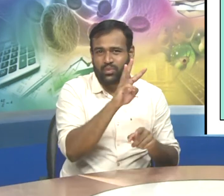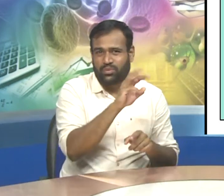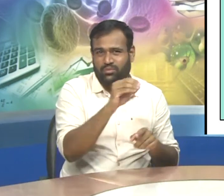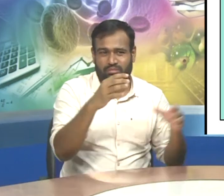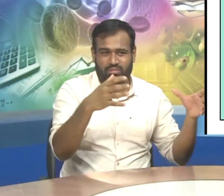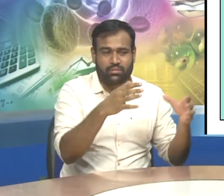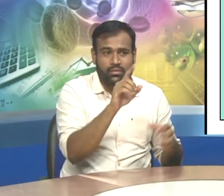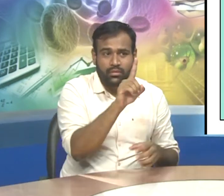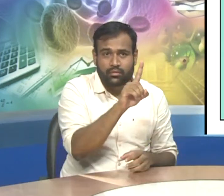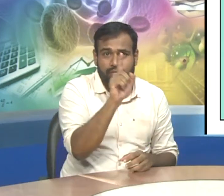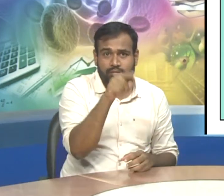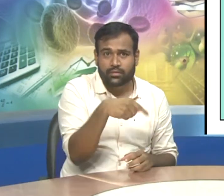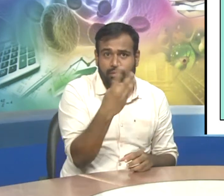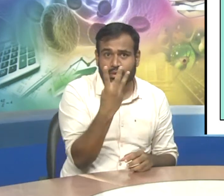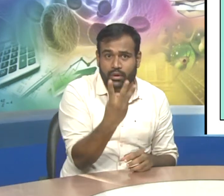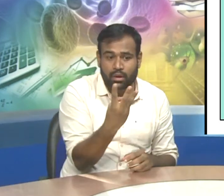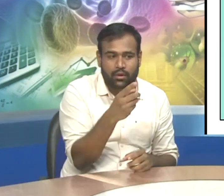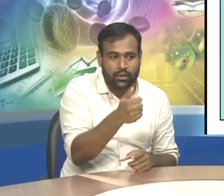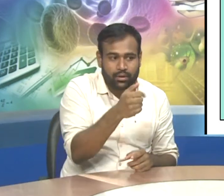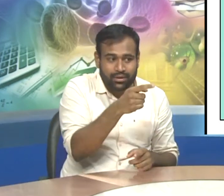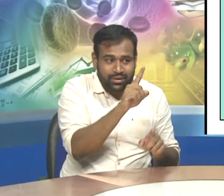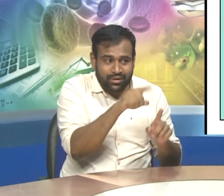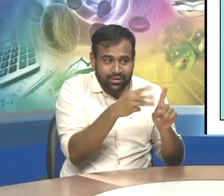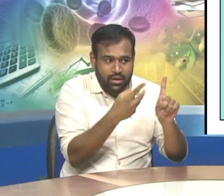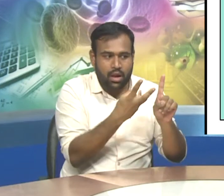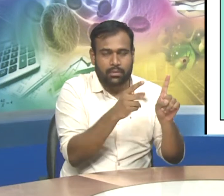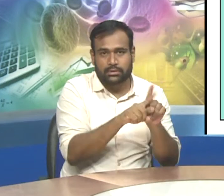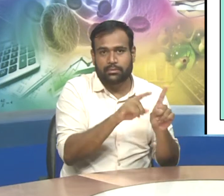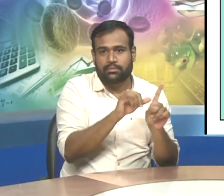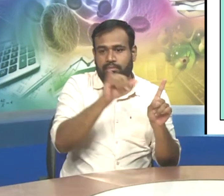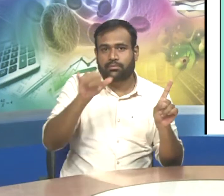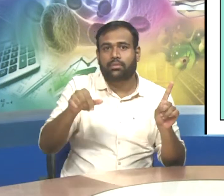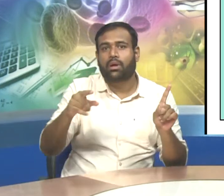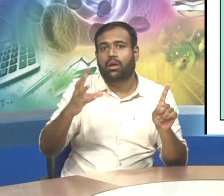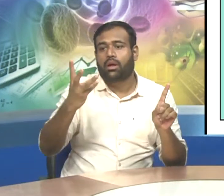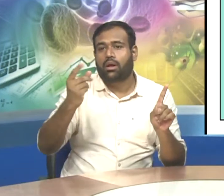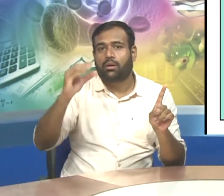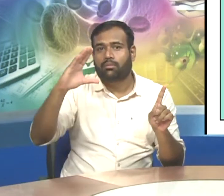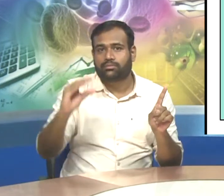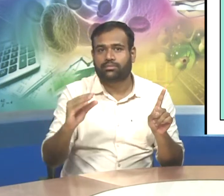In this, 1/3 are the members of the Vidhan Sabha,